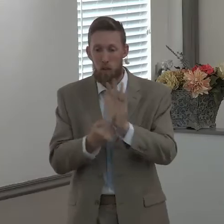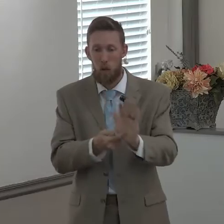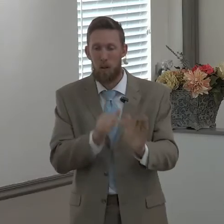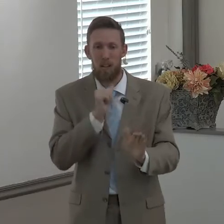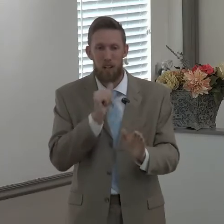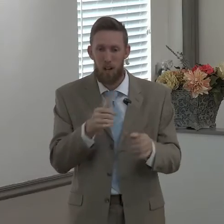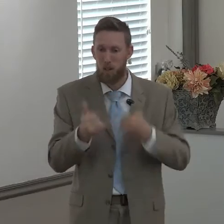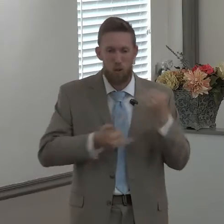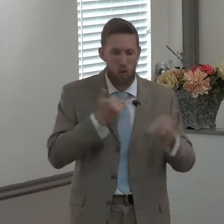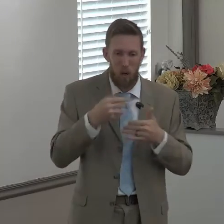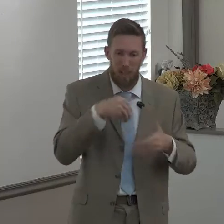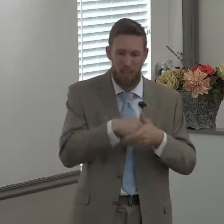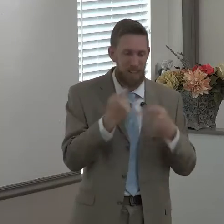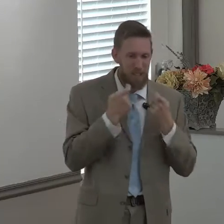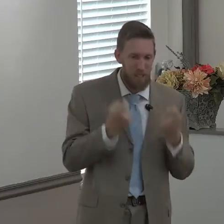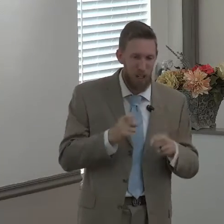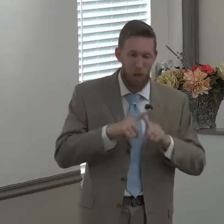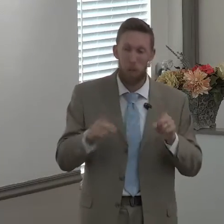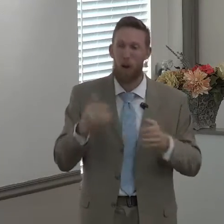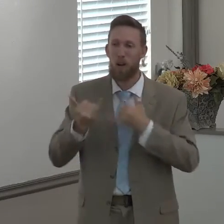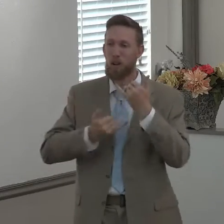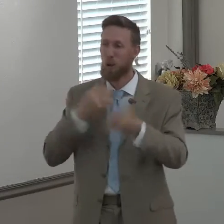Verse 6, it says